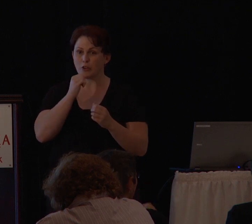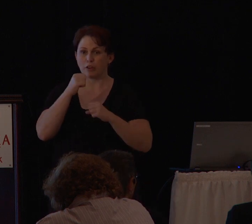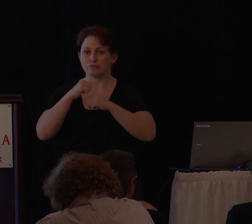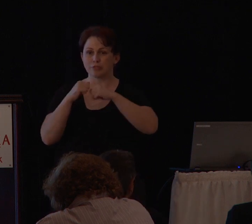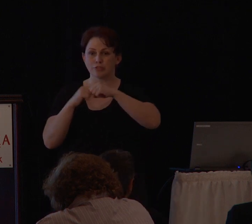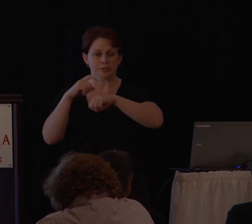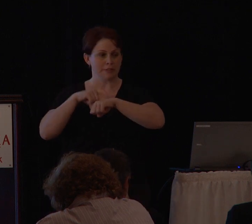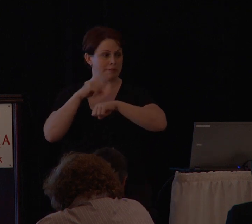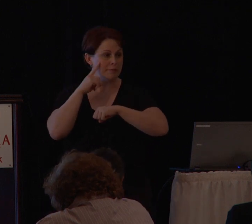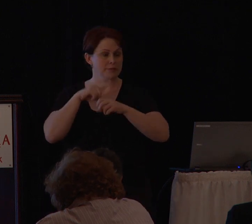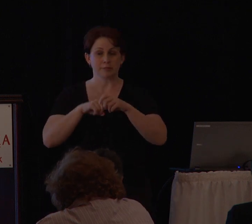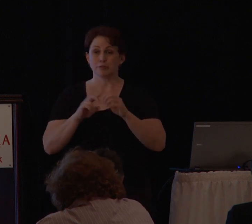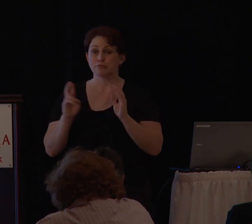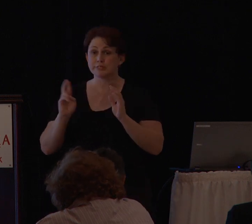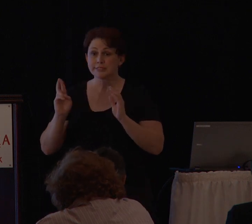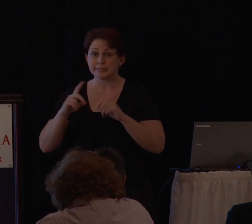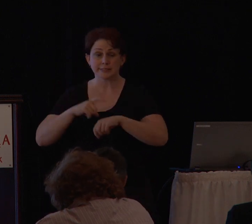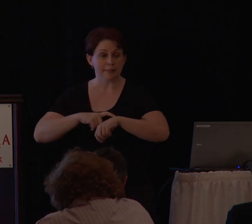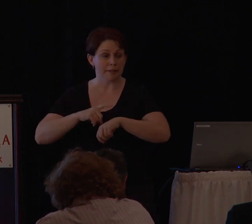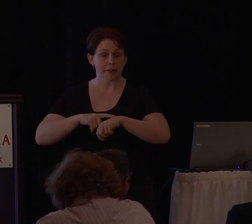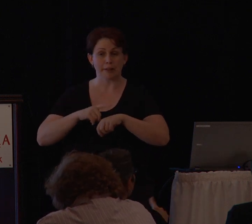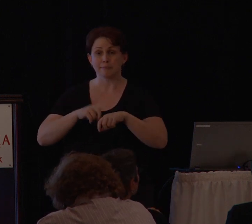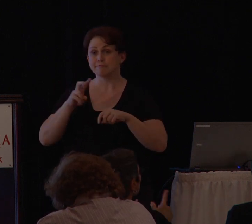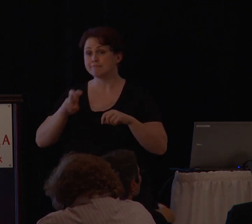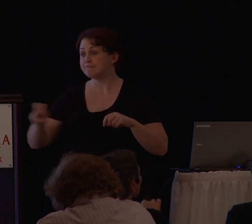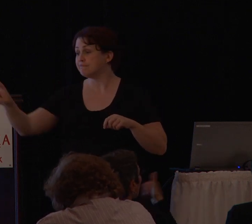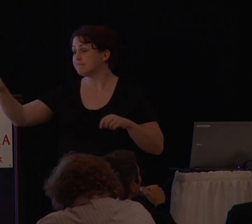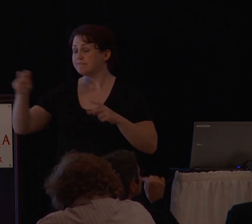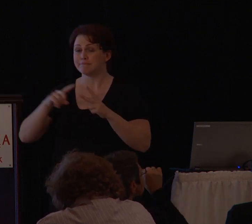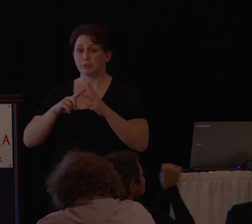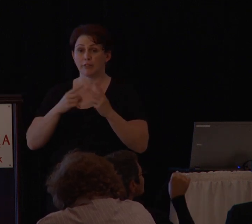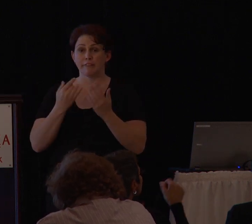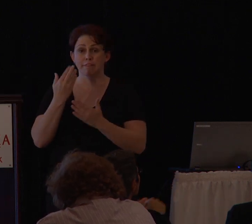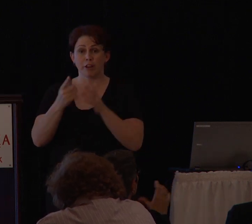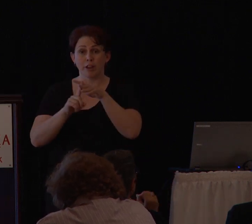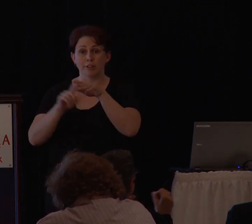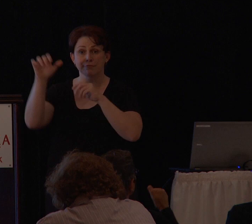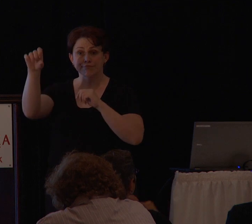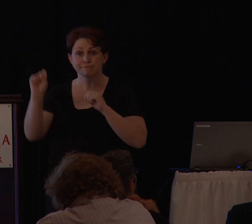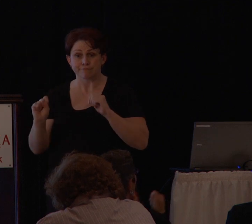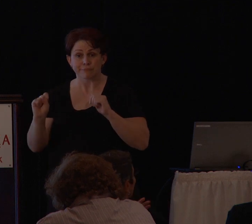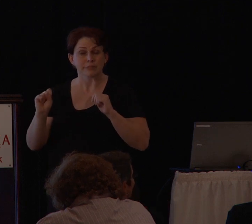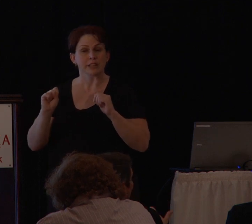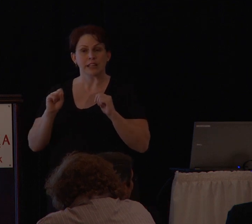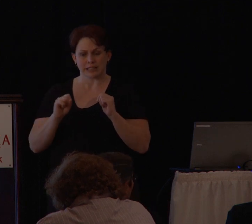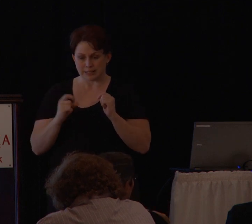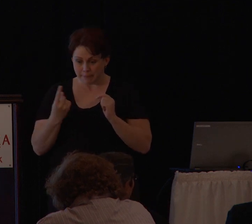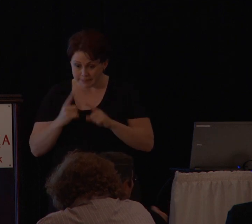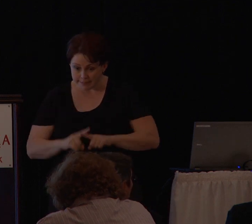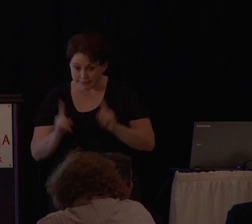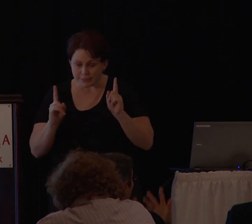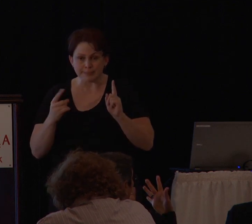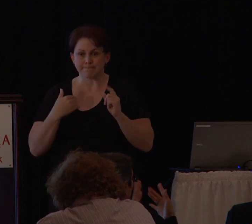drills, recess time, field trips, anything that was a little bit different in their normal daily routine.